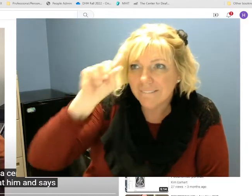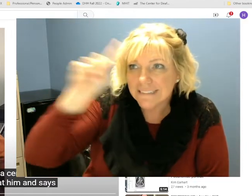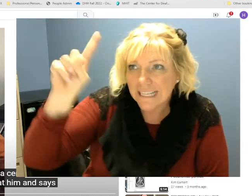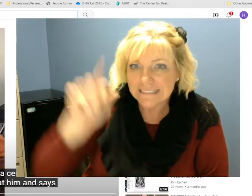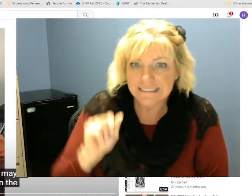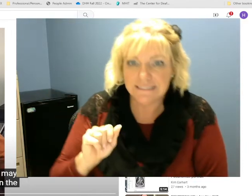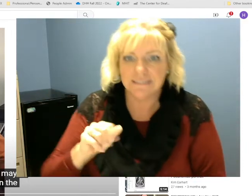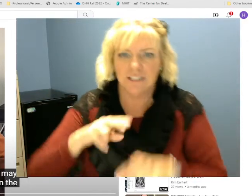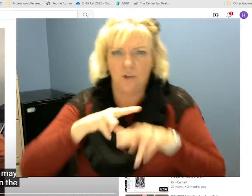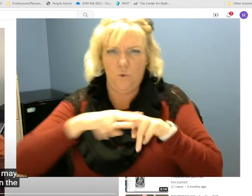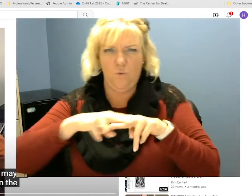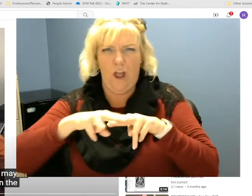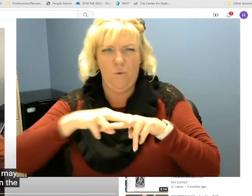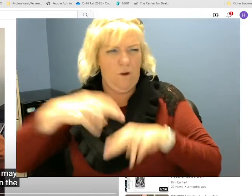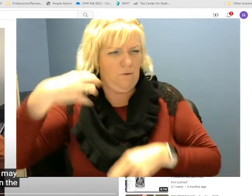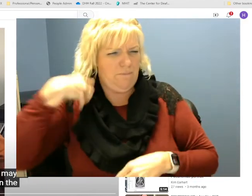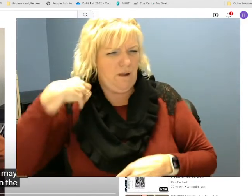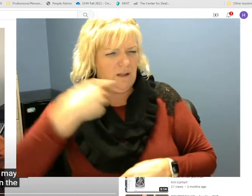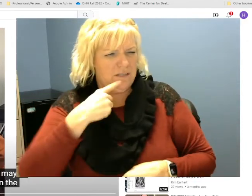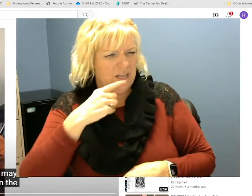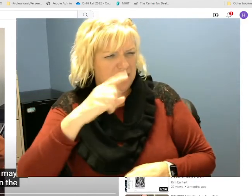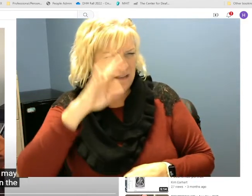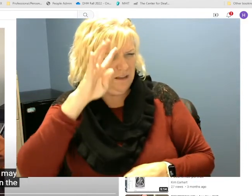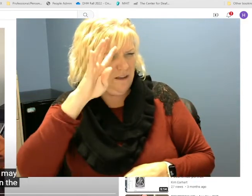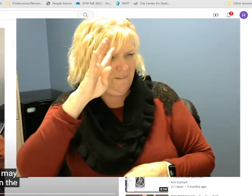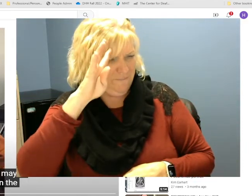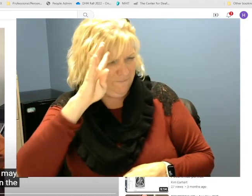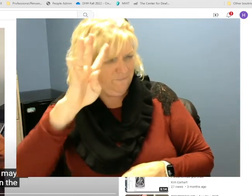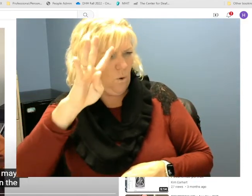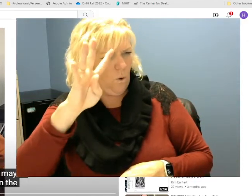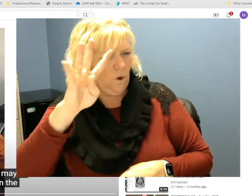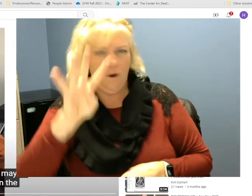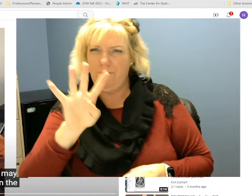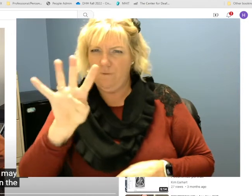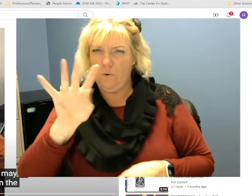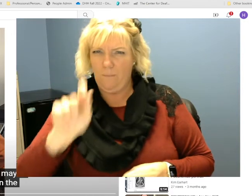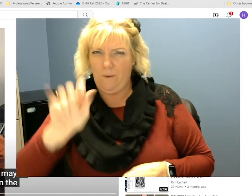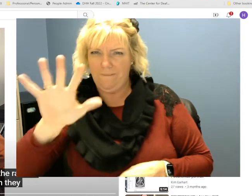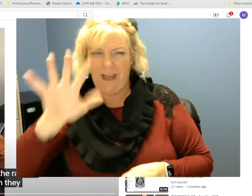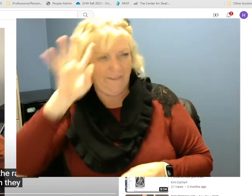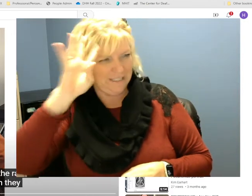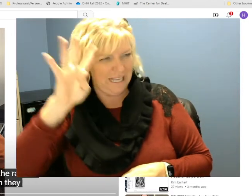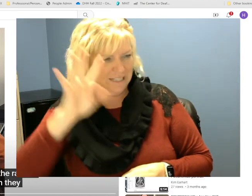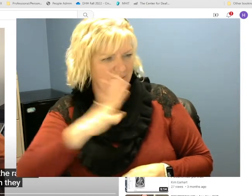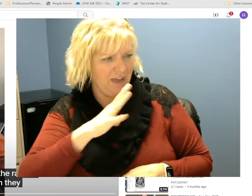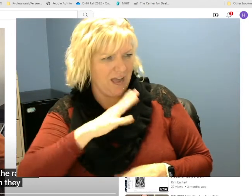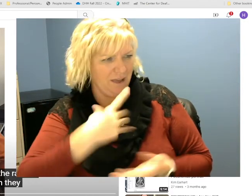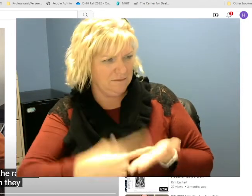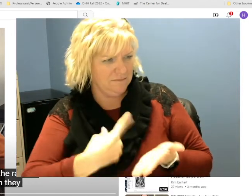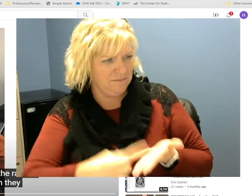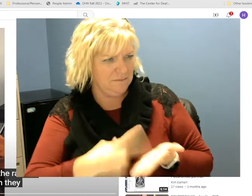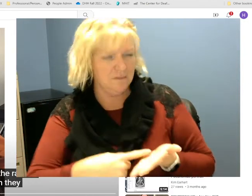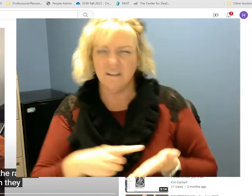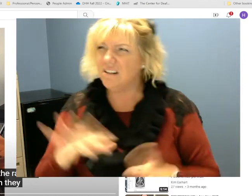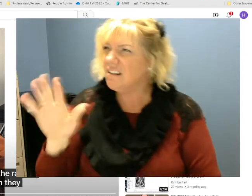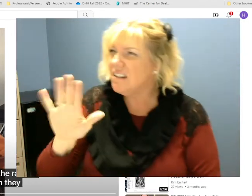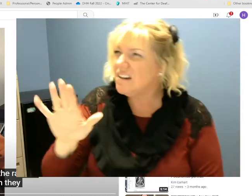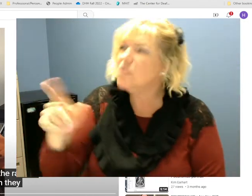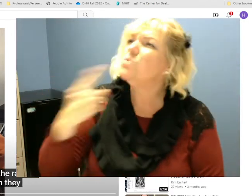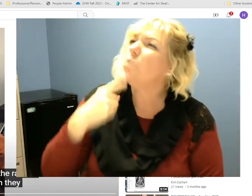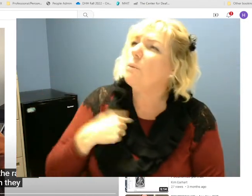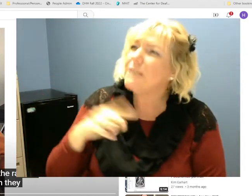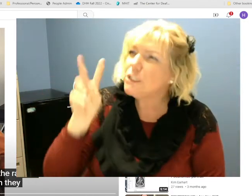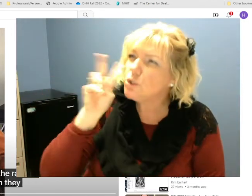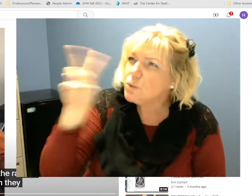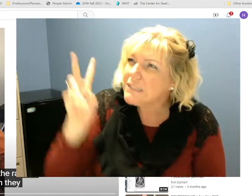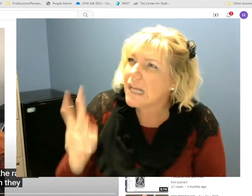the railroad guy looks at me and says, 4.50 cents. Maybe I'll talk business to you. And then the farmer says, well, I don't understand. The rate's 2 cents to